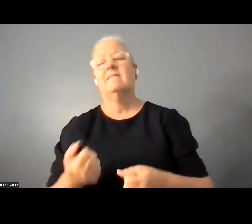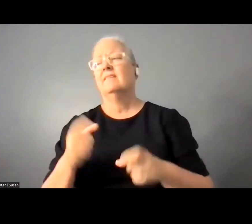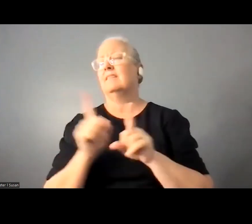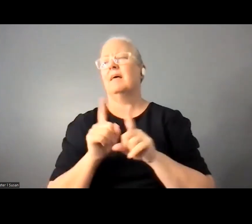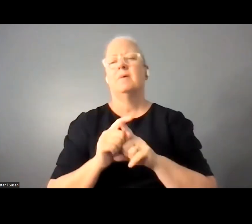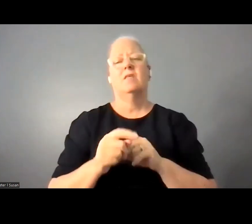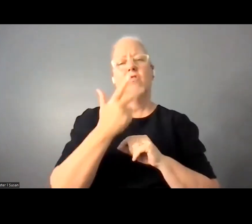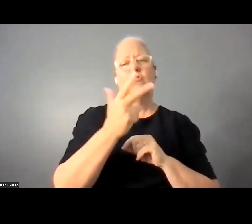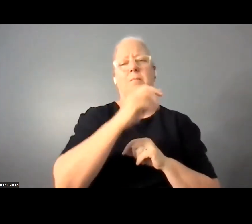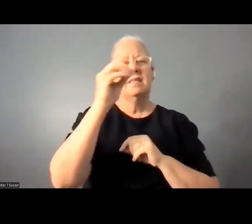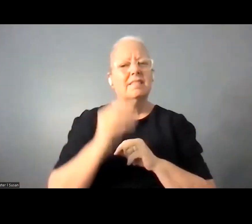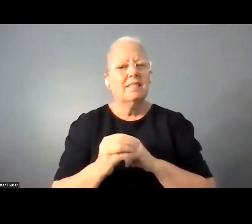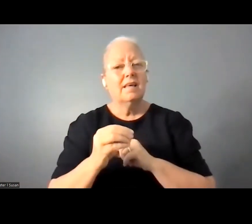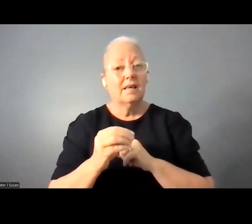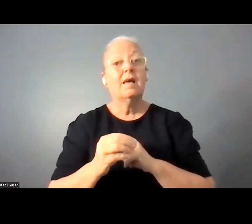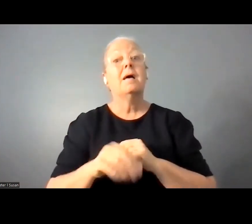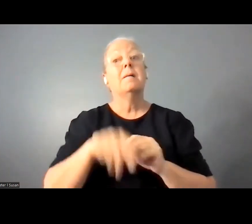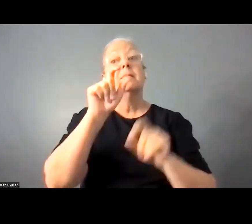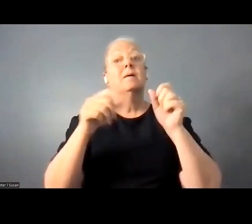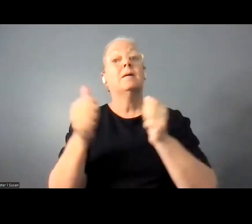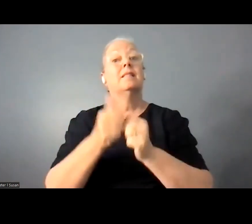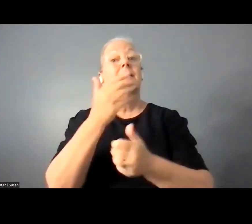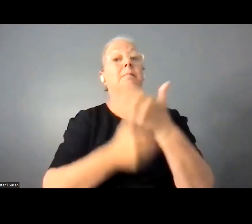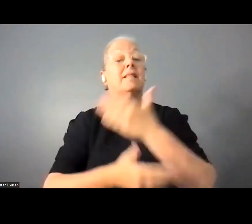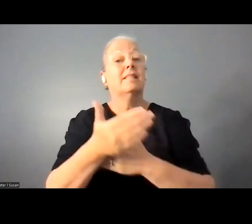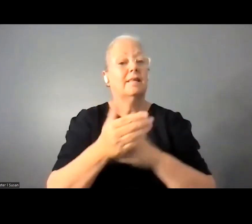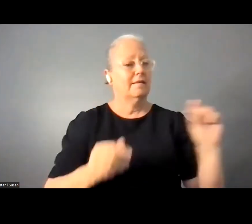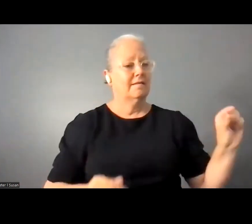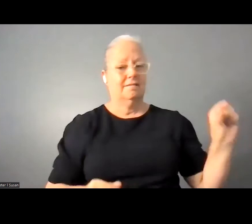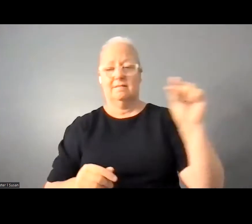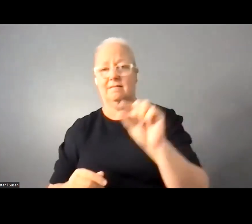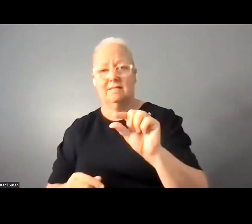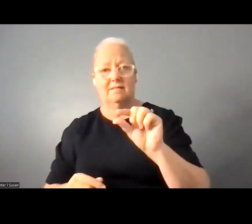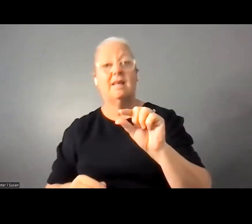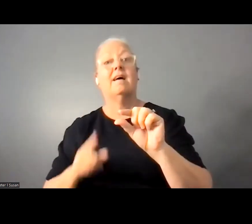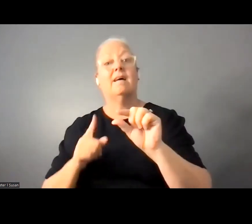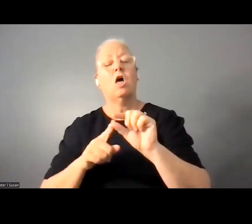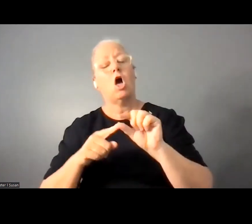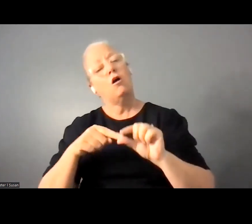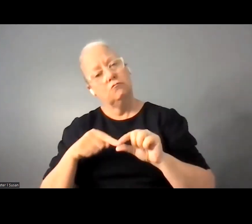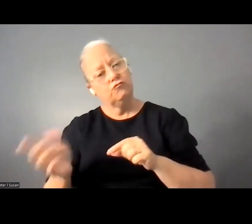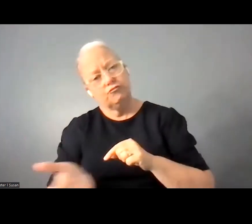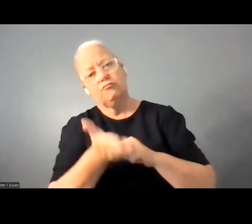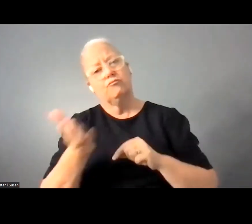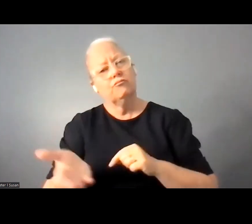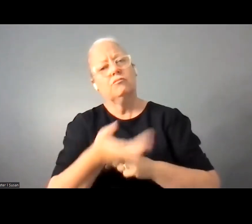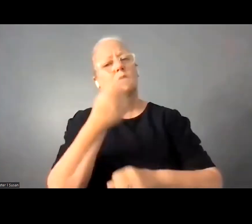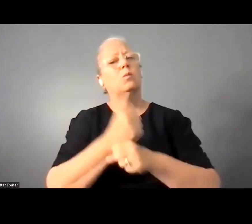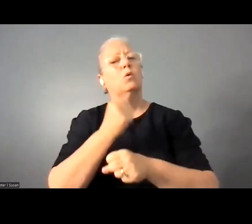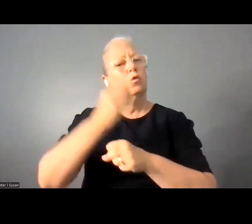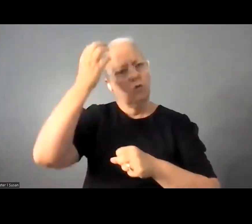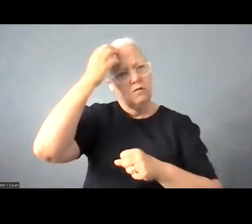quota for persons with disabilities to obtain government jobs. But often what we find